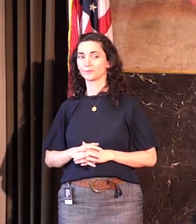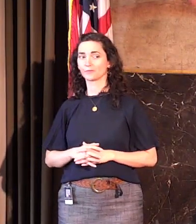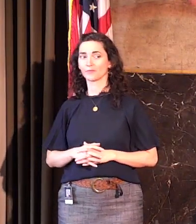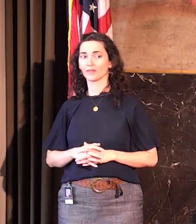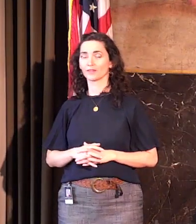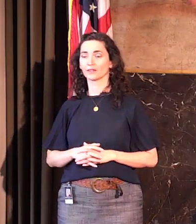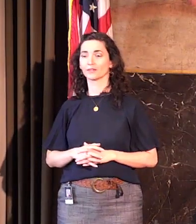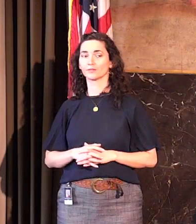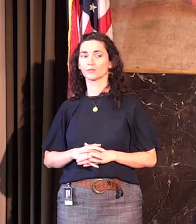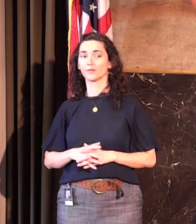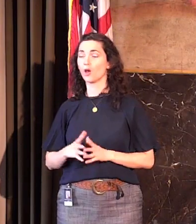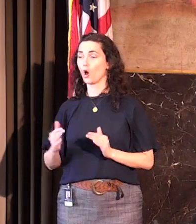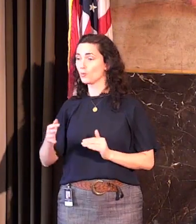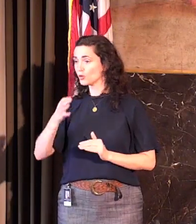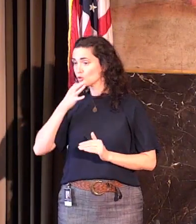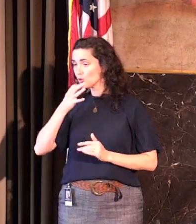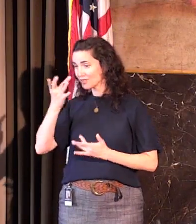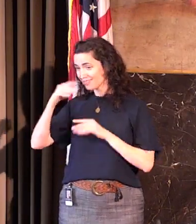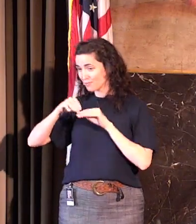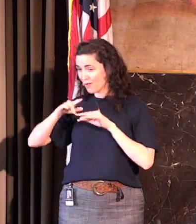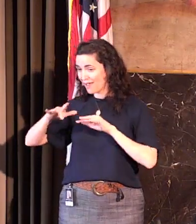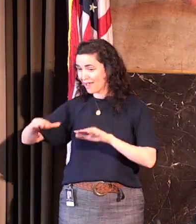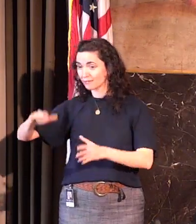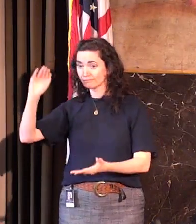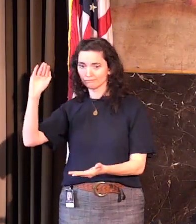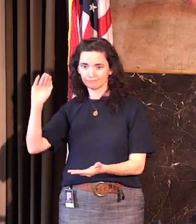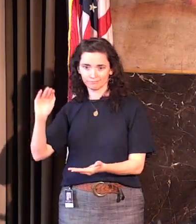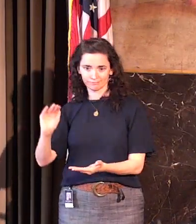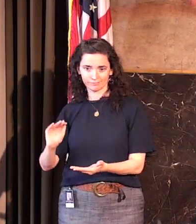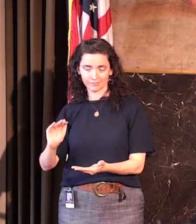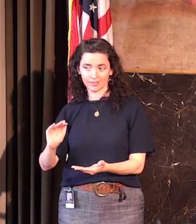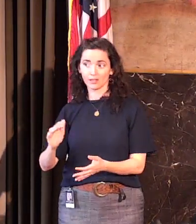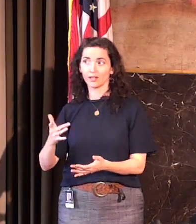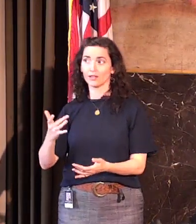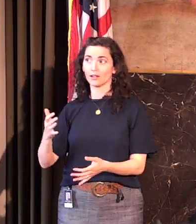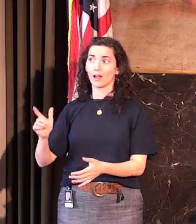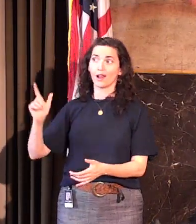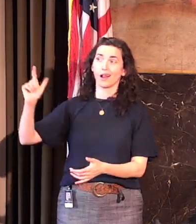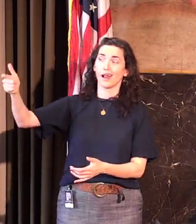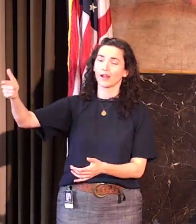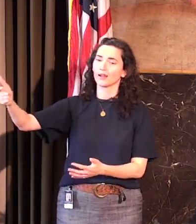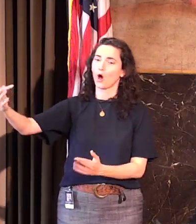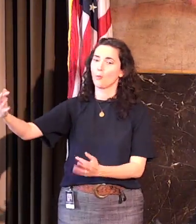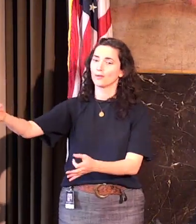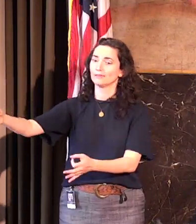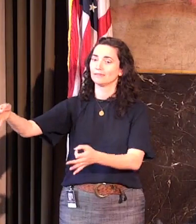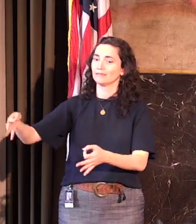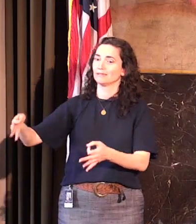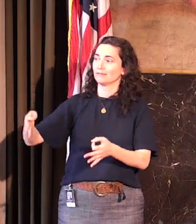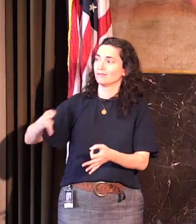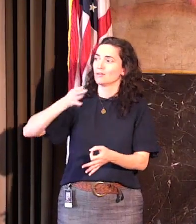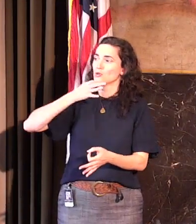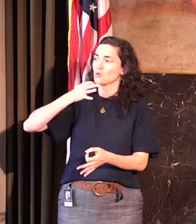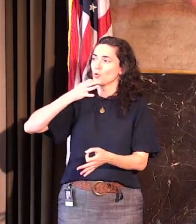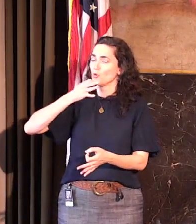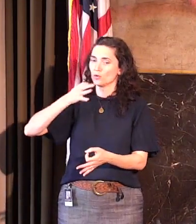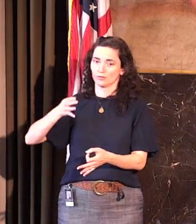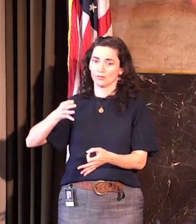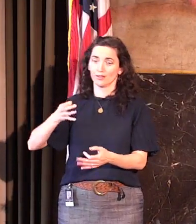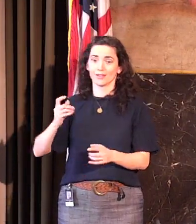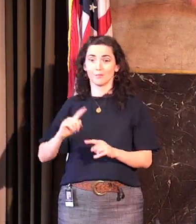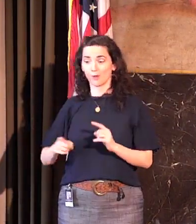going forward. Hopefully we get to that point much sooner than later, but it is not something that we get to